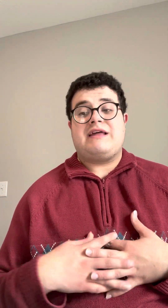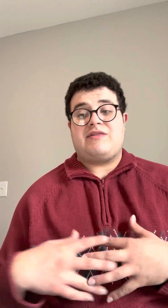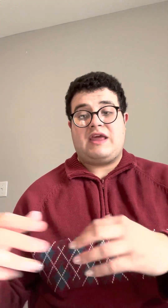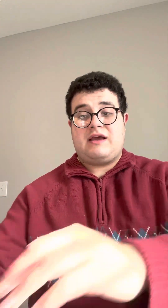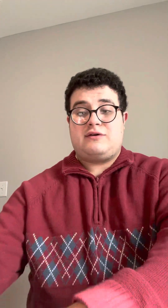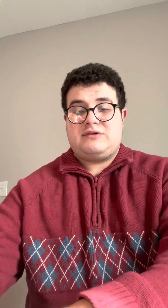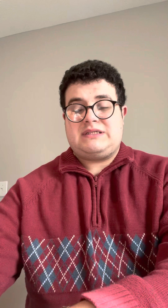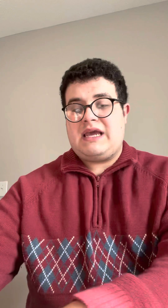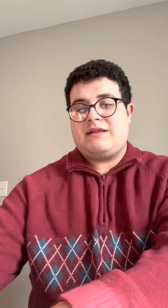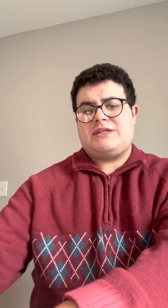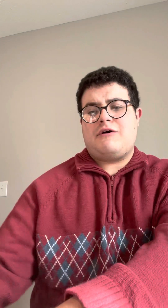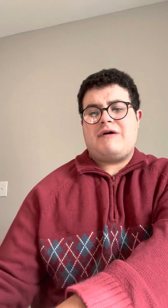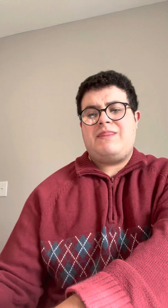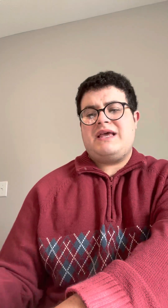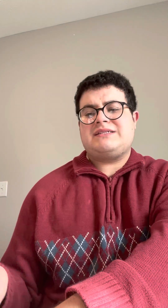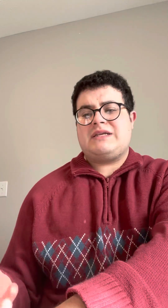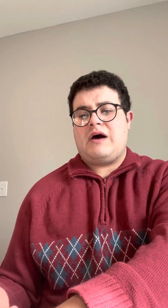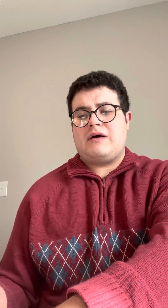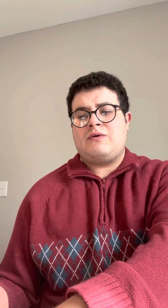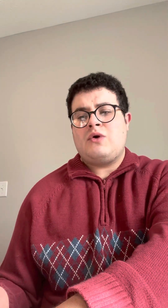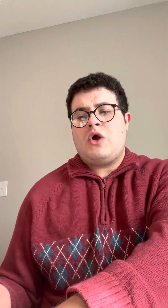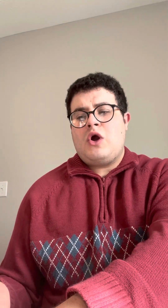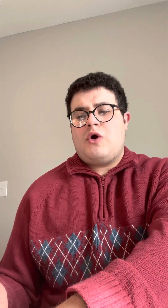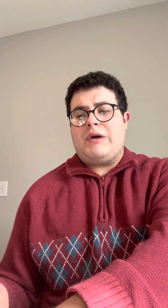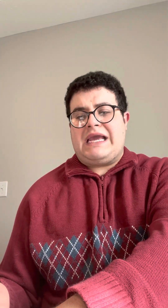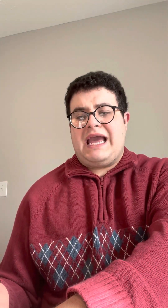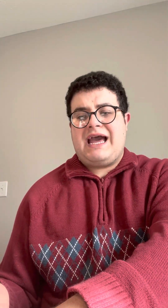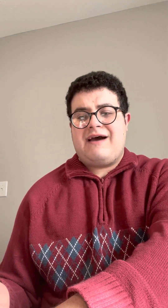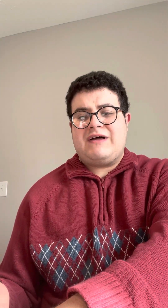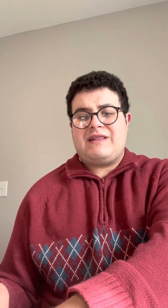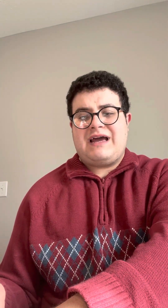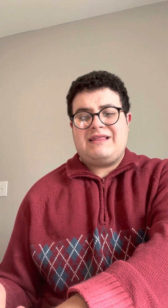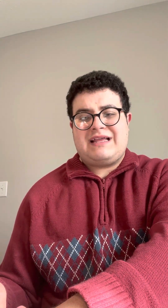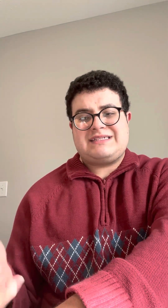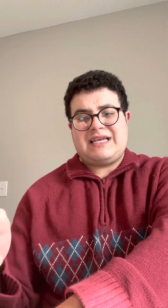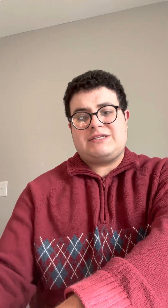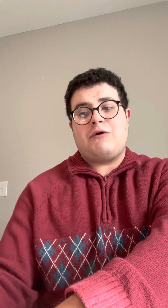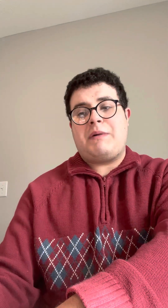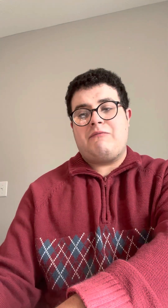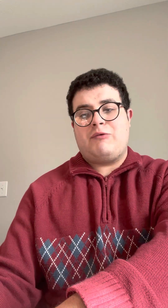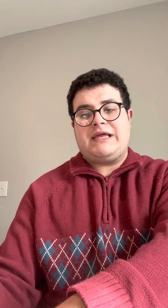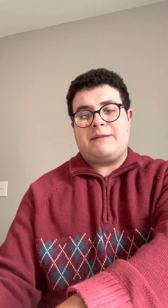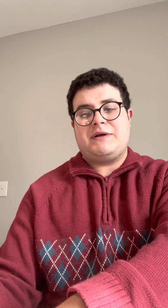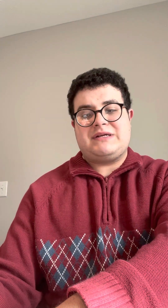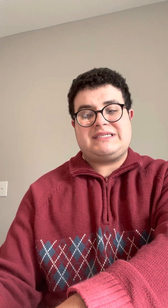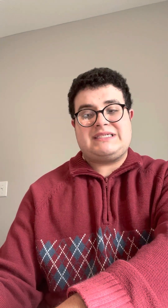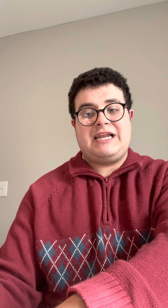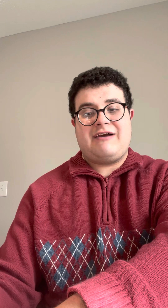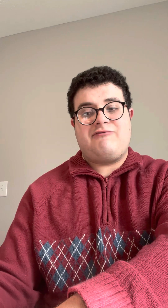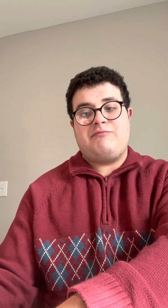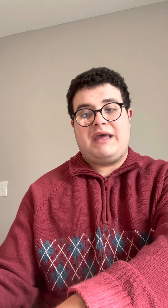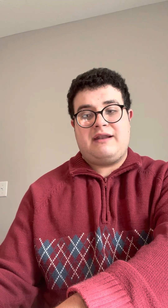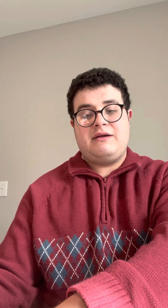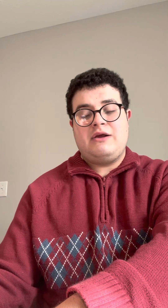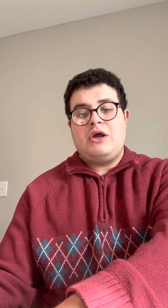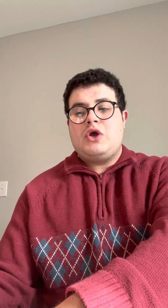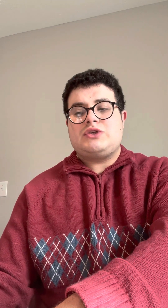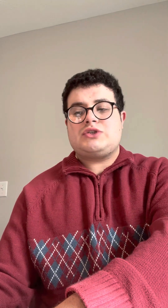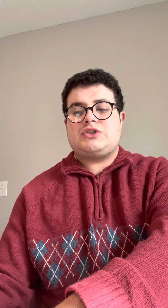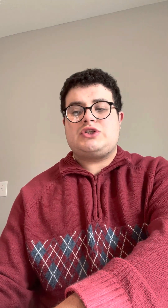they understand. So in this song, we have a line that says, but we can build a city of men.